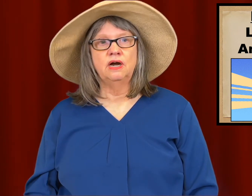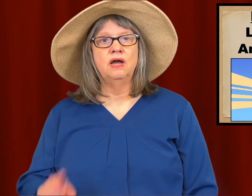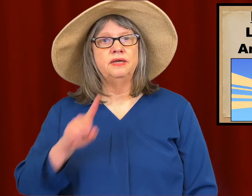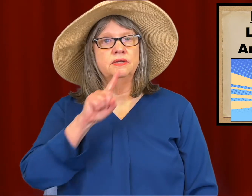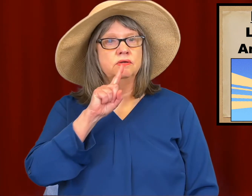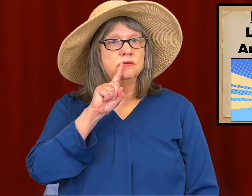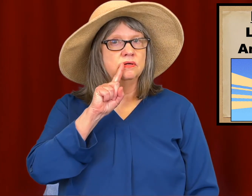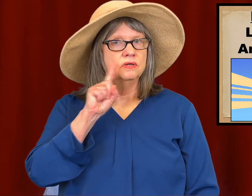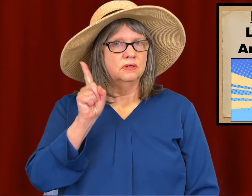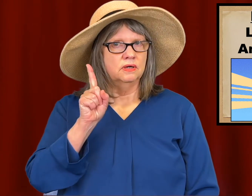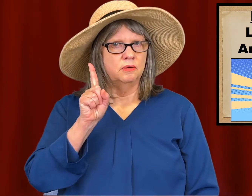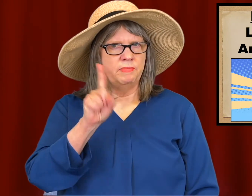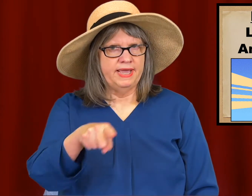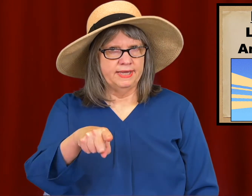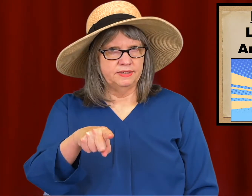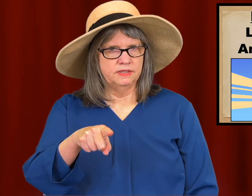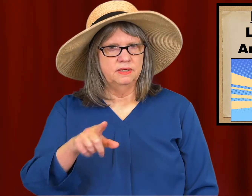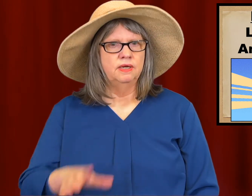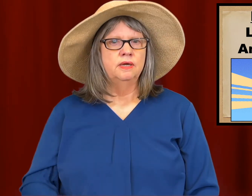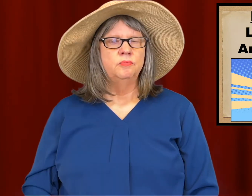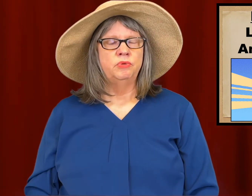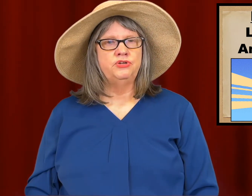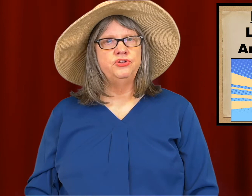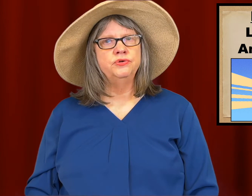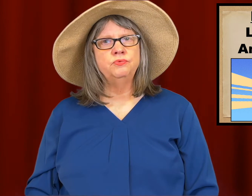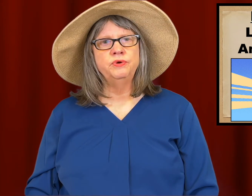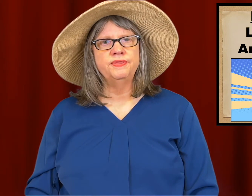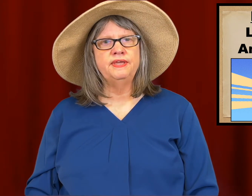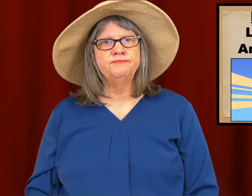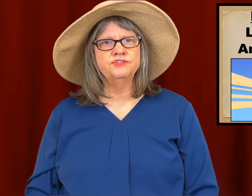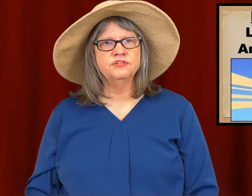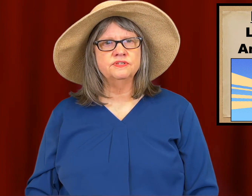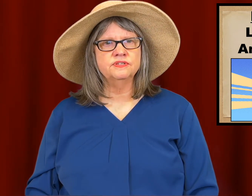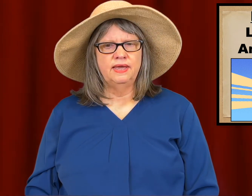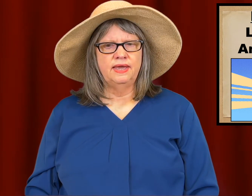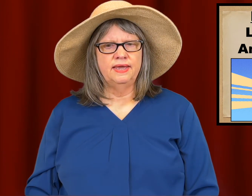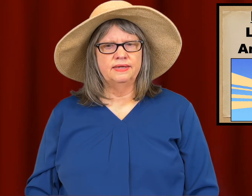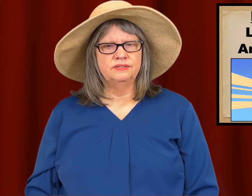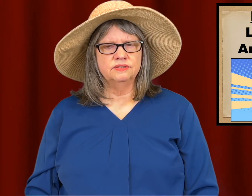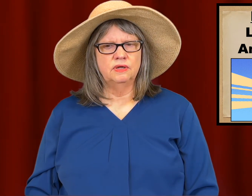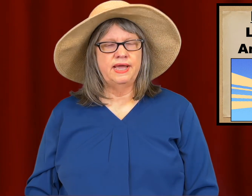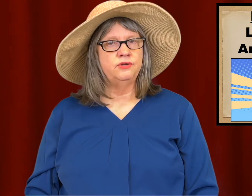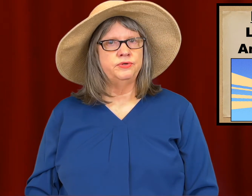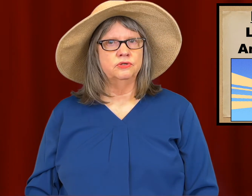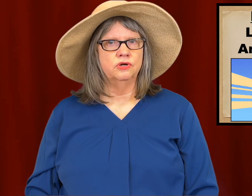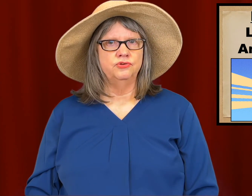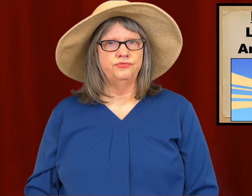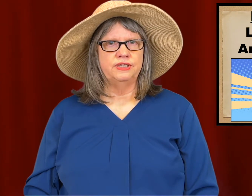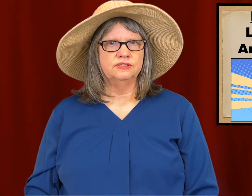sign command, but do it with emphasis and angry look on your face.